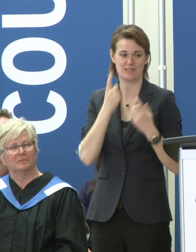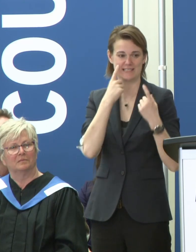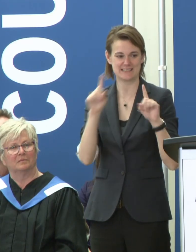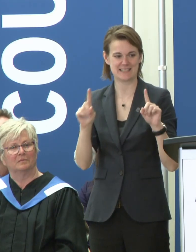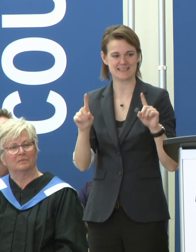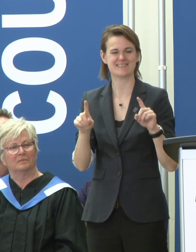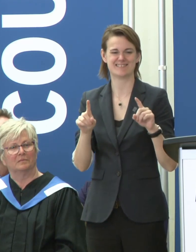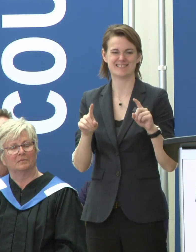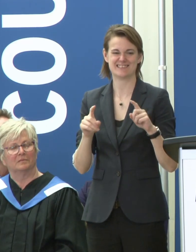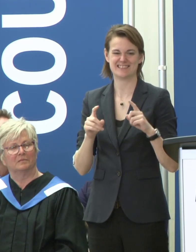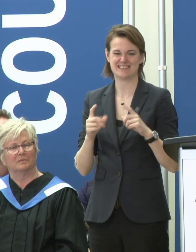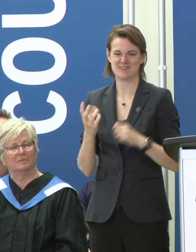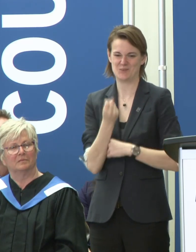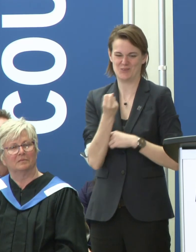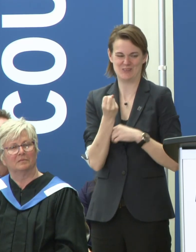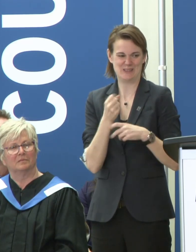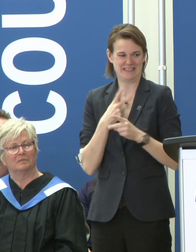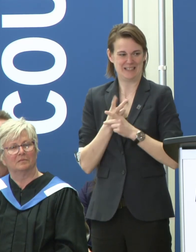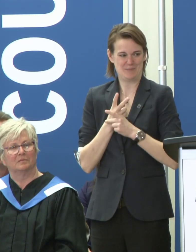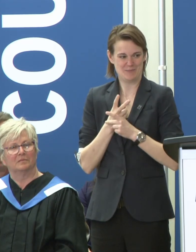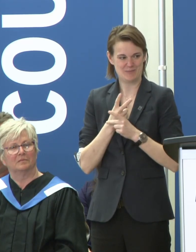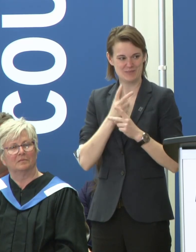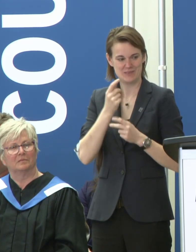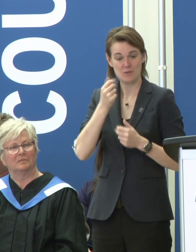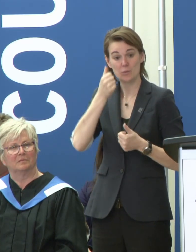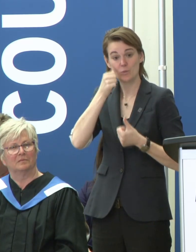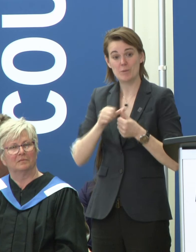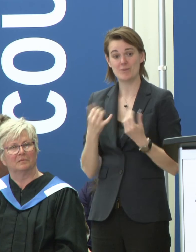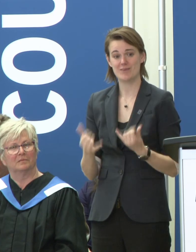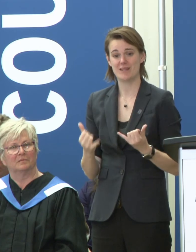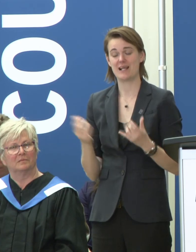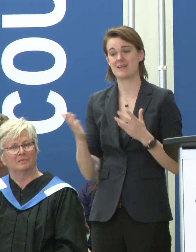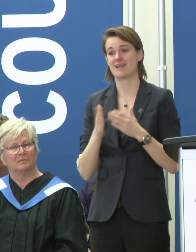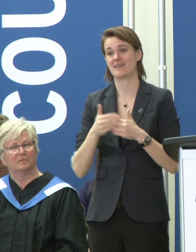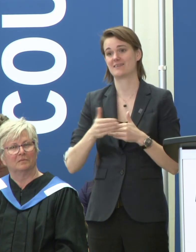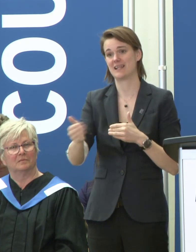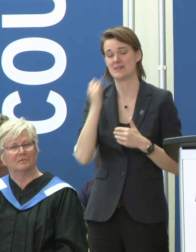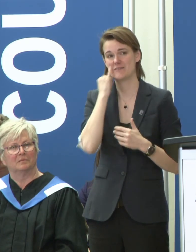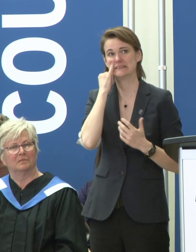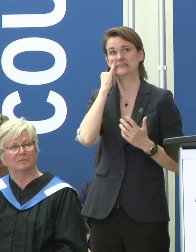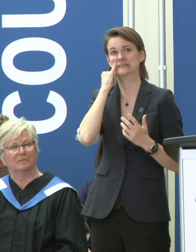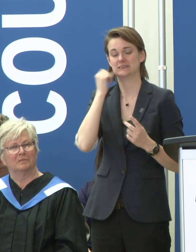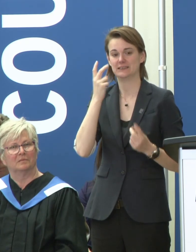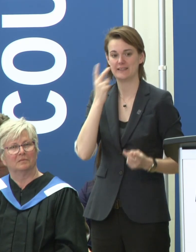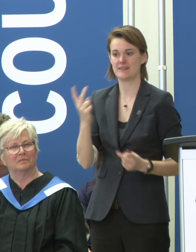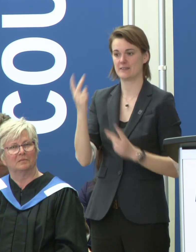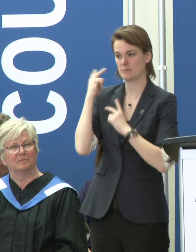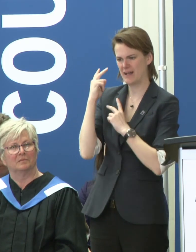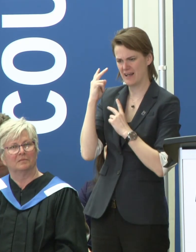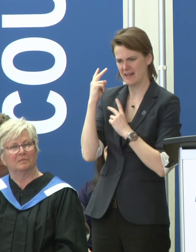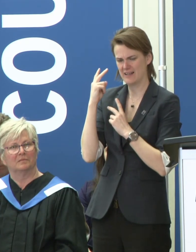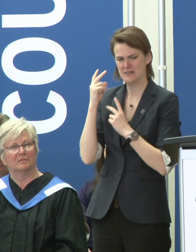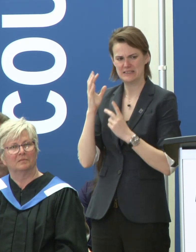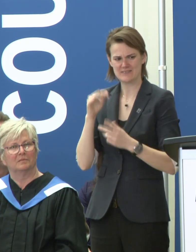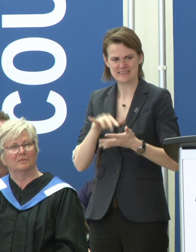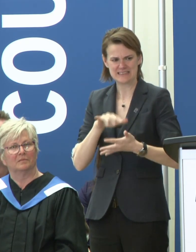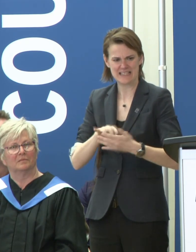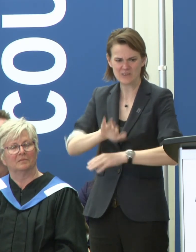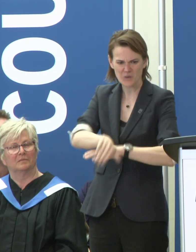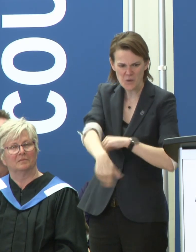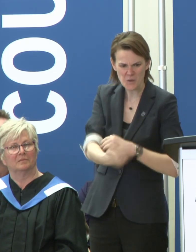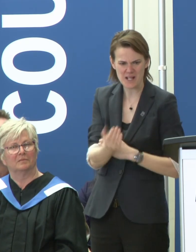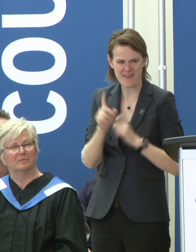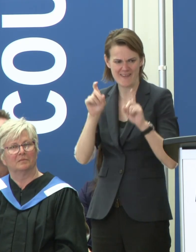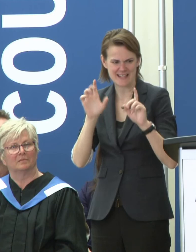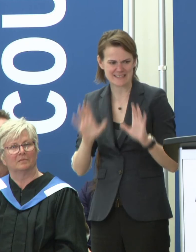that. Remember this moment and use it as inspiration for future circumstances. Think back to the times where you were studying all night for that exam that